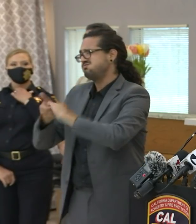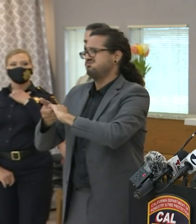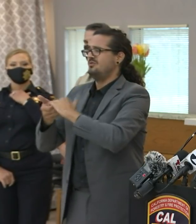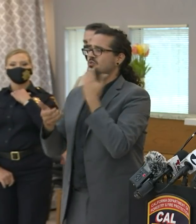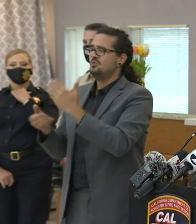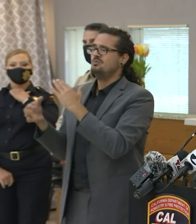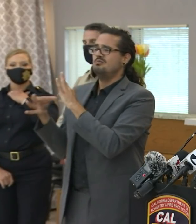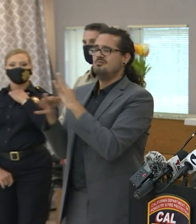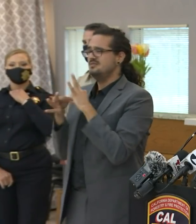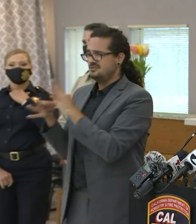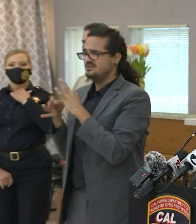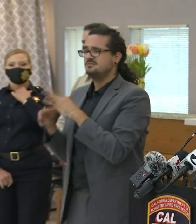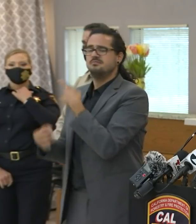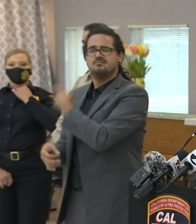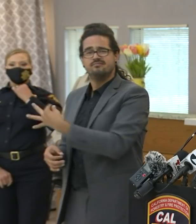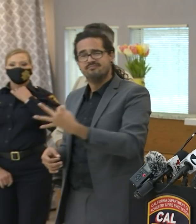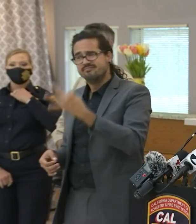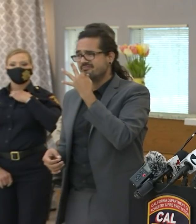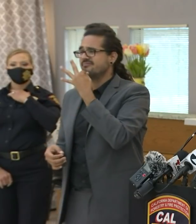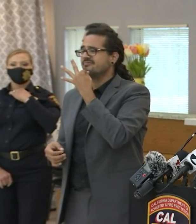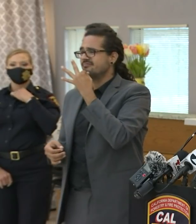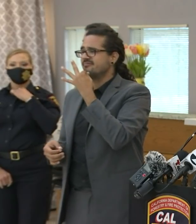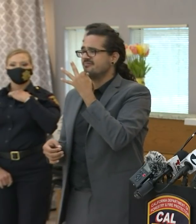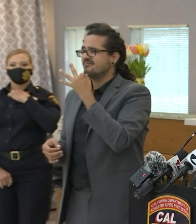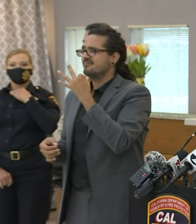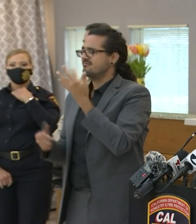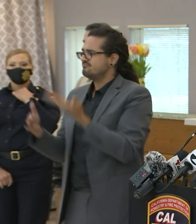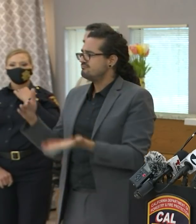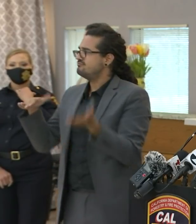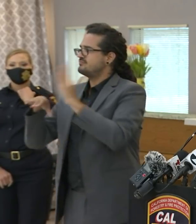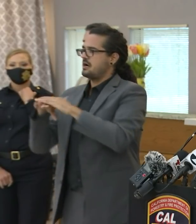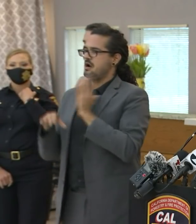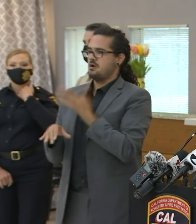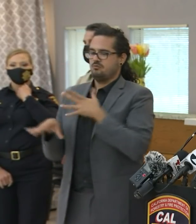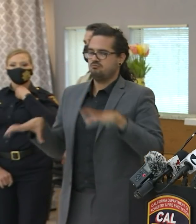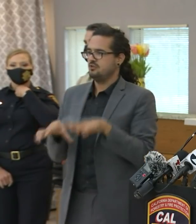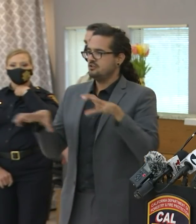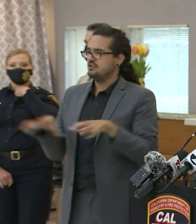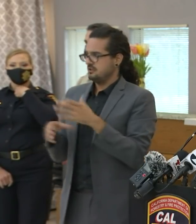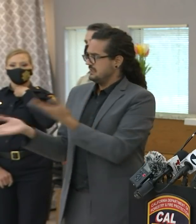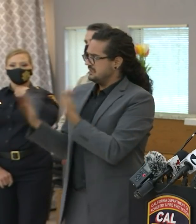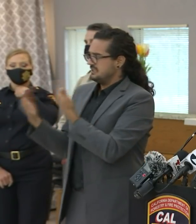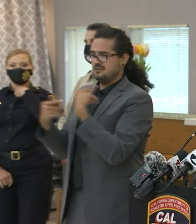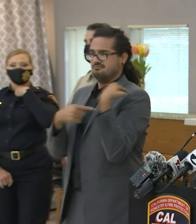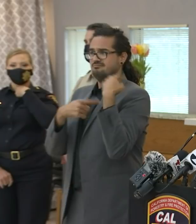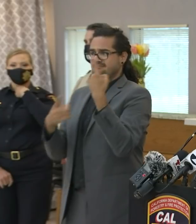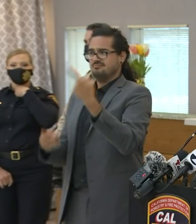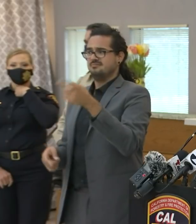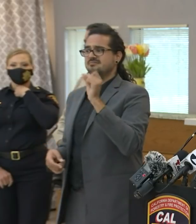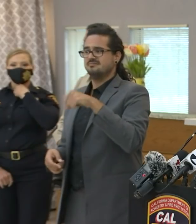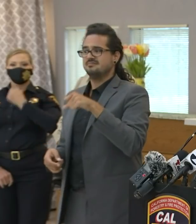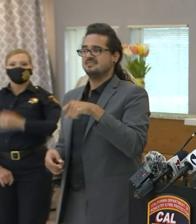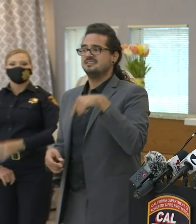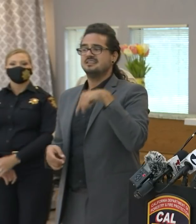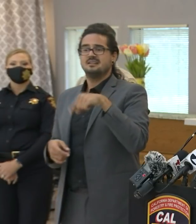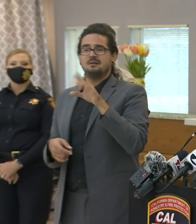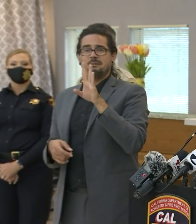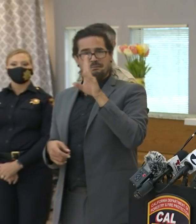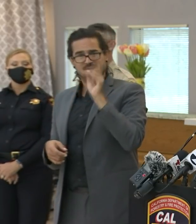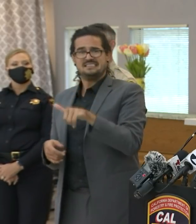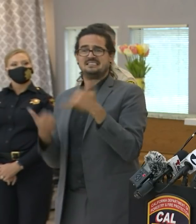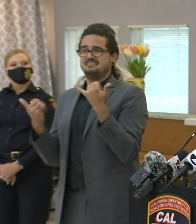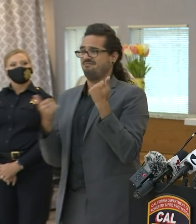dramatically over the years because we've had to use them so often. I mean, yes, this has been a very busy fire season, but the past 5-8